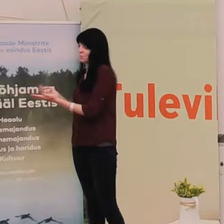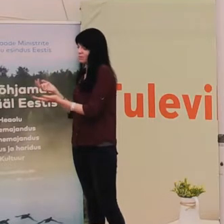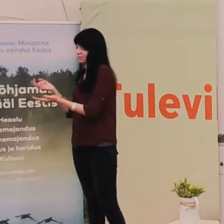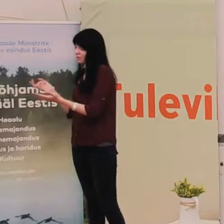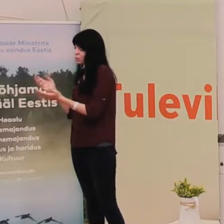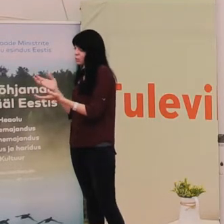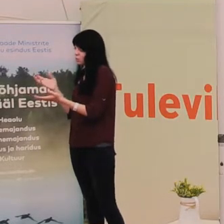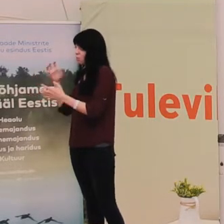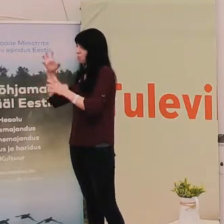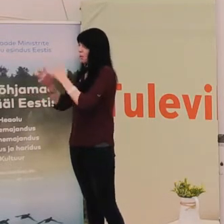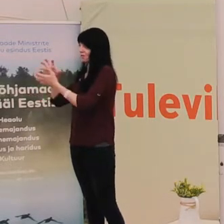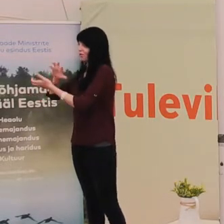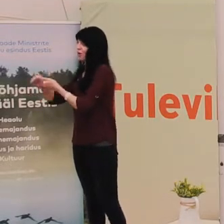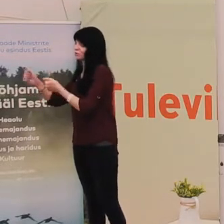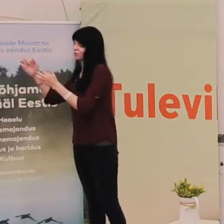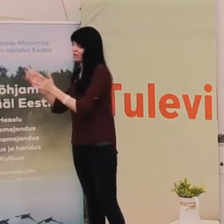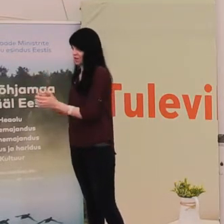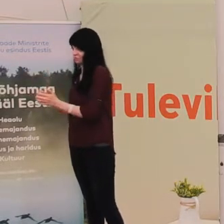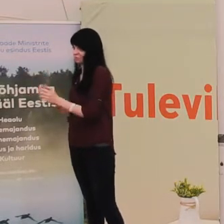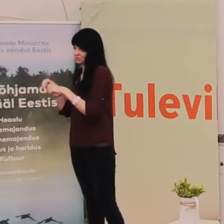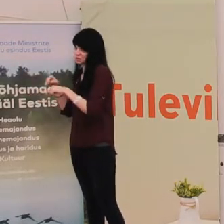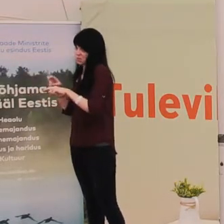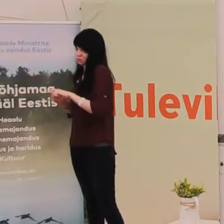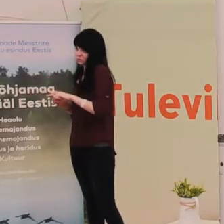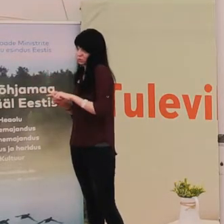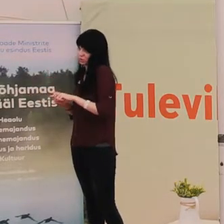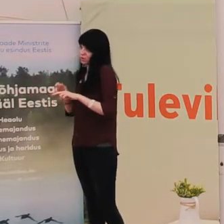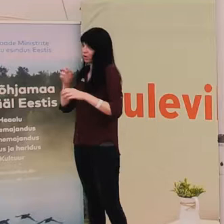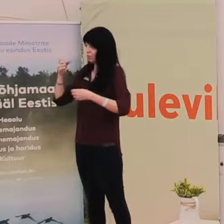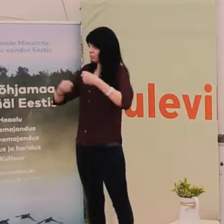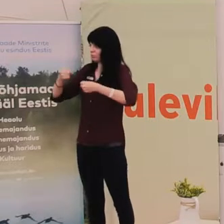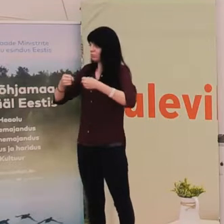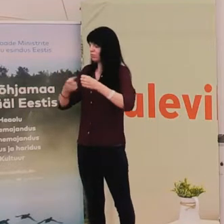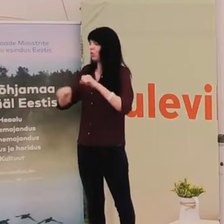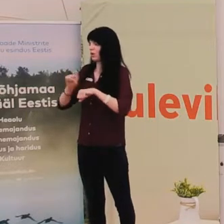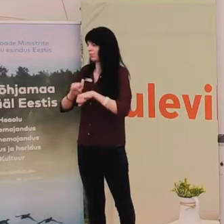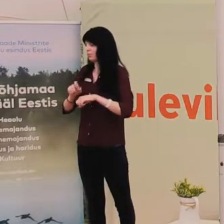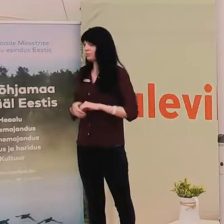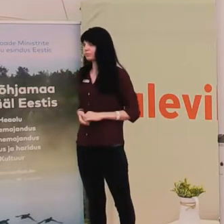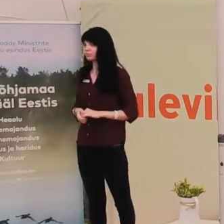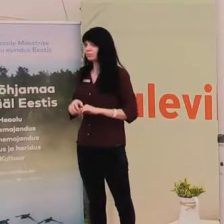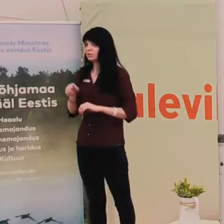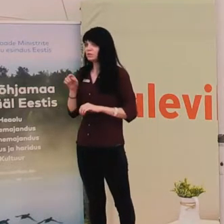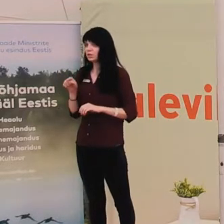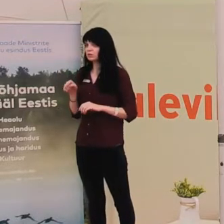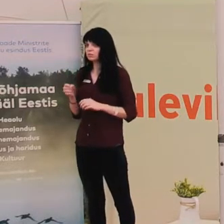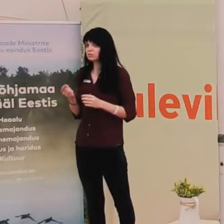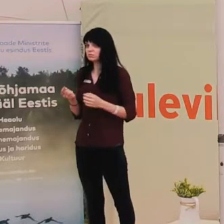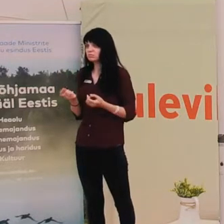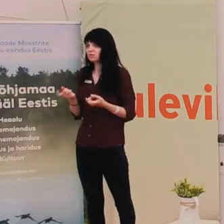footprint. So what we need to think and what we need to understand is that it's the total volume of